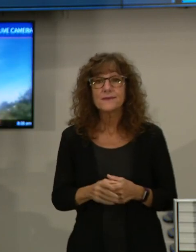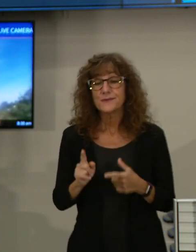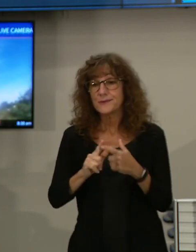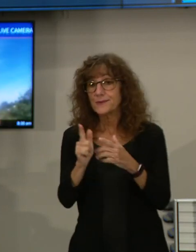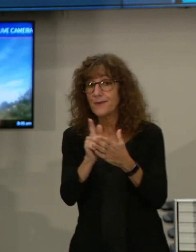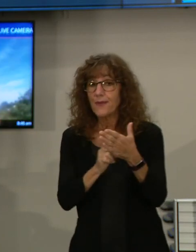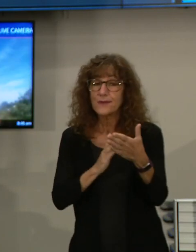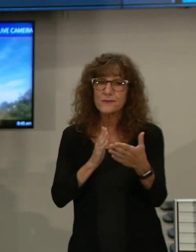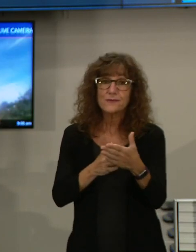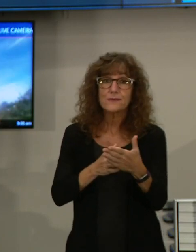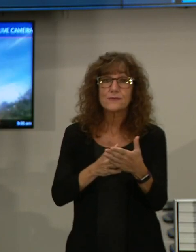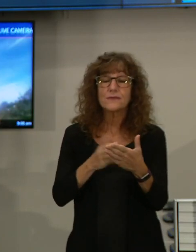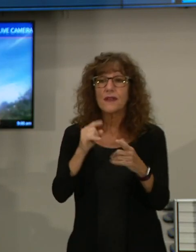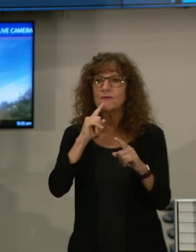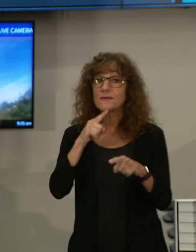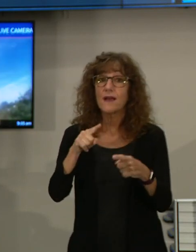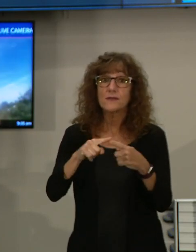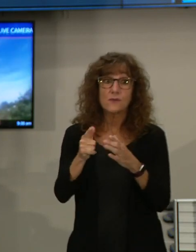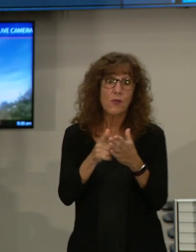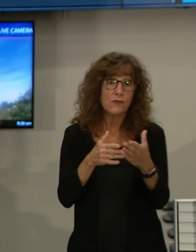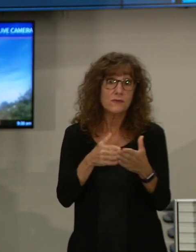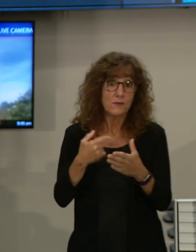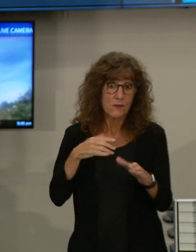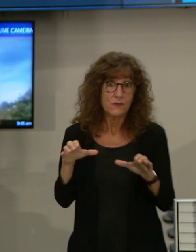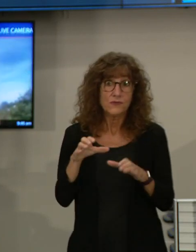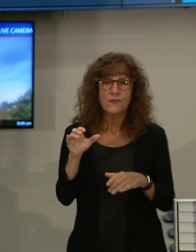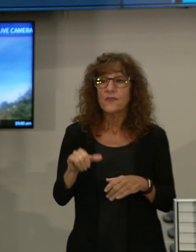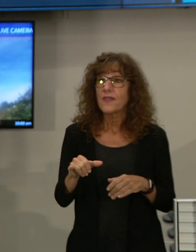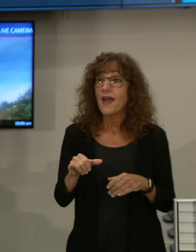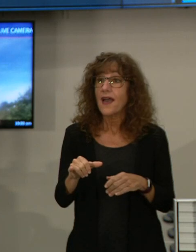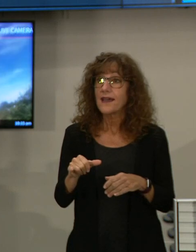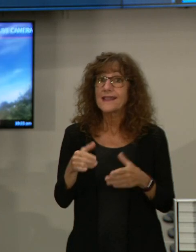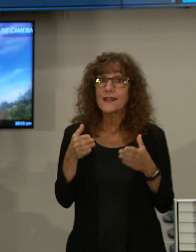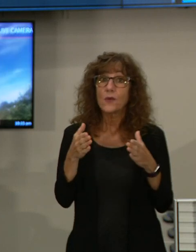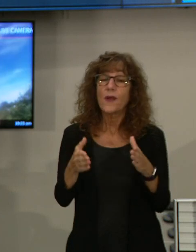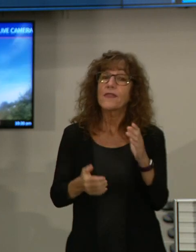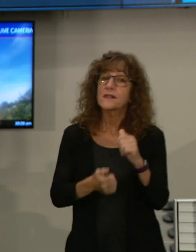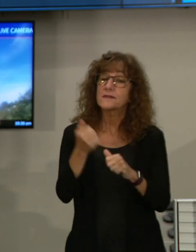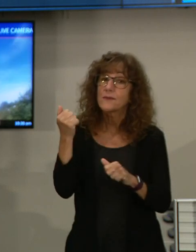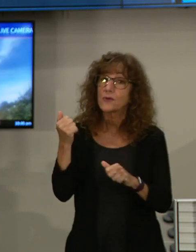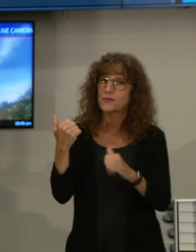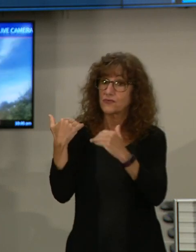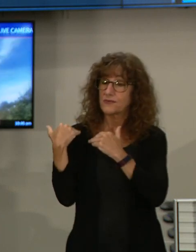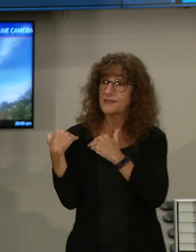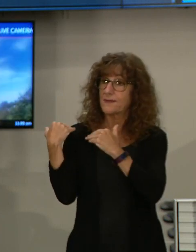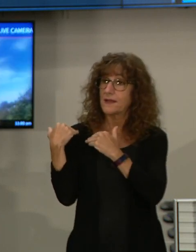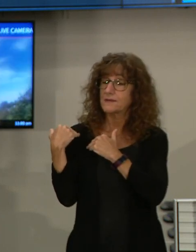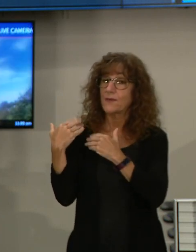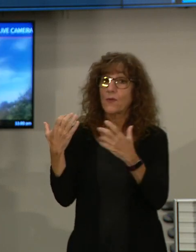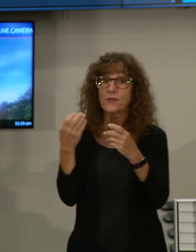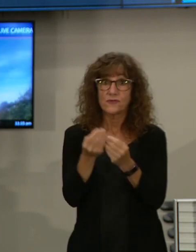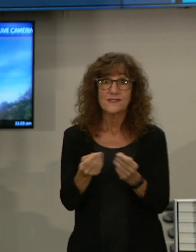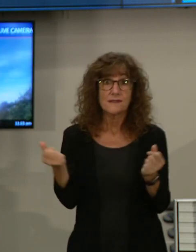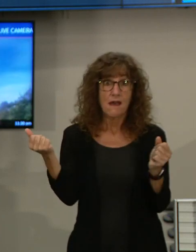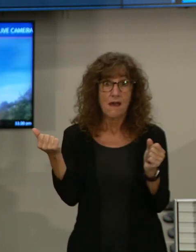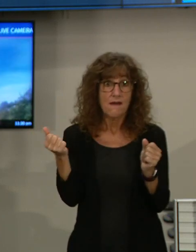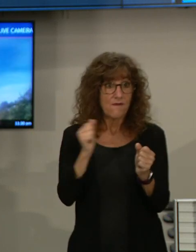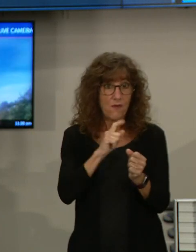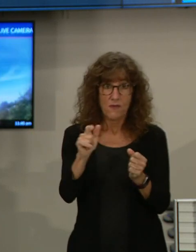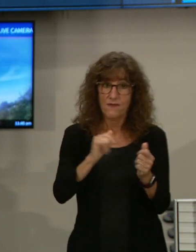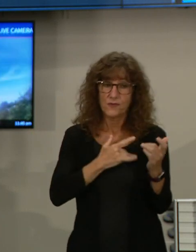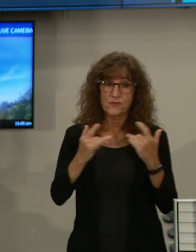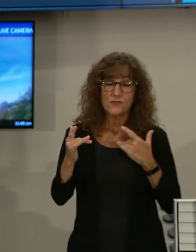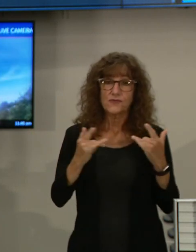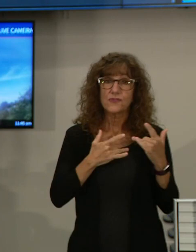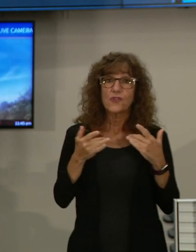litigation and to responding to those lawsuits. We will do so in the way that is most responsible. We want to resolve every one of those concerns